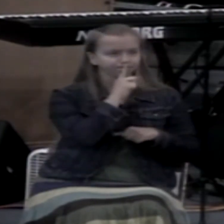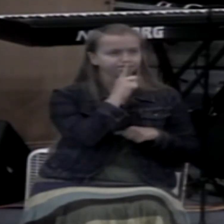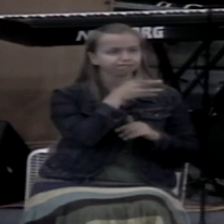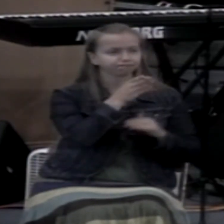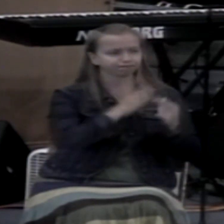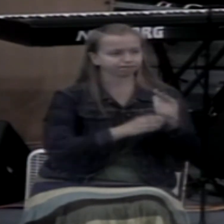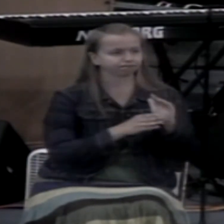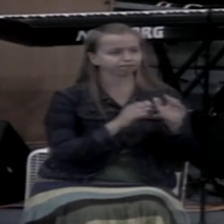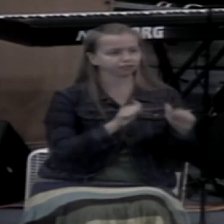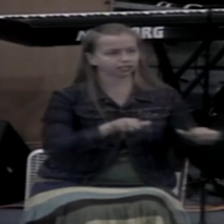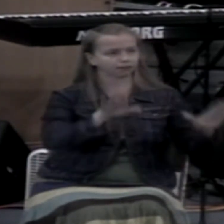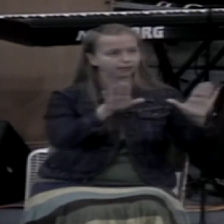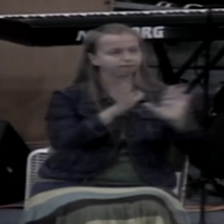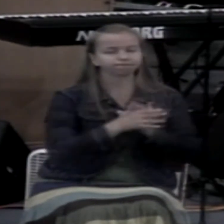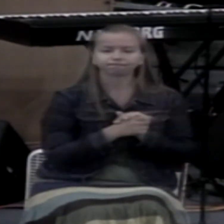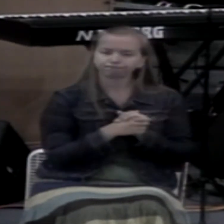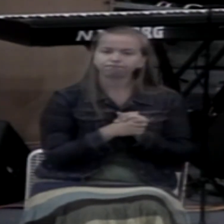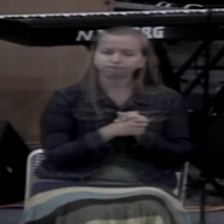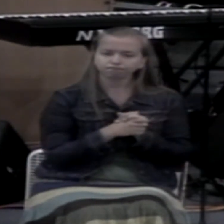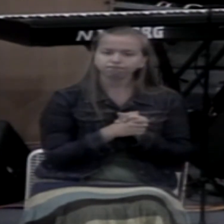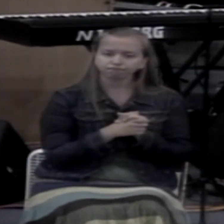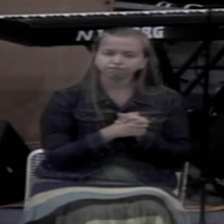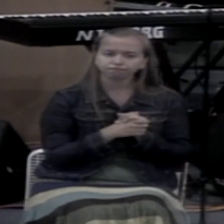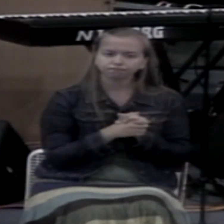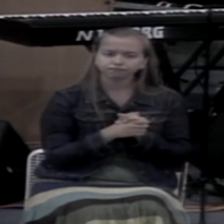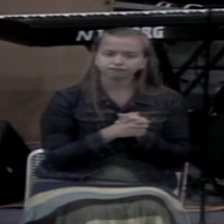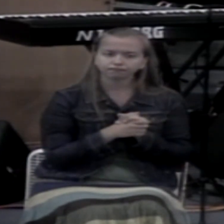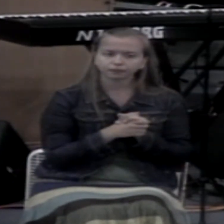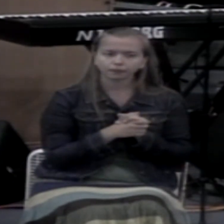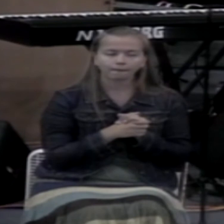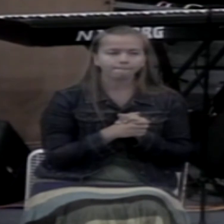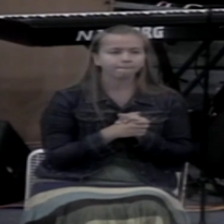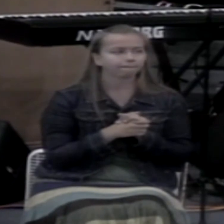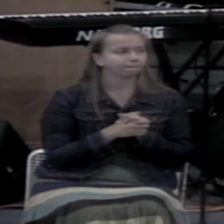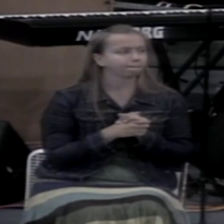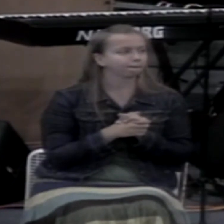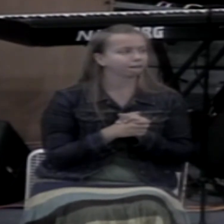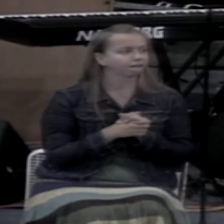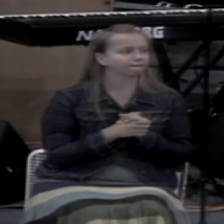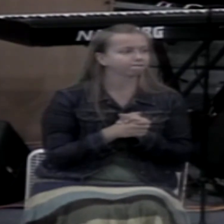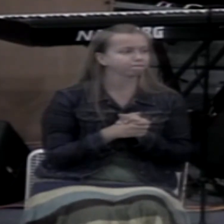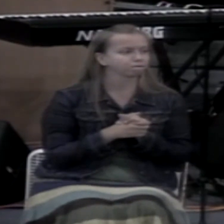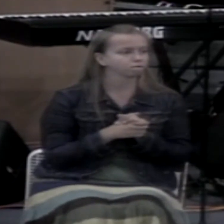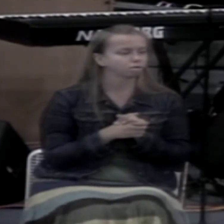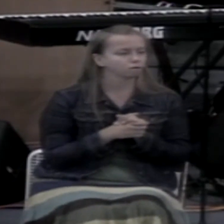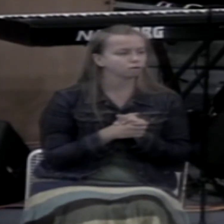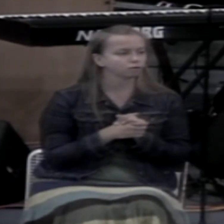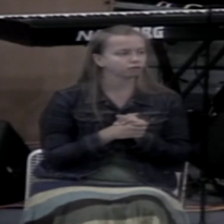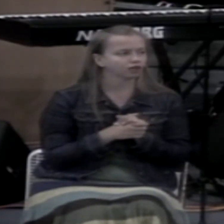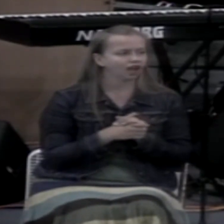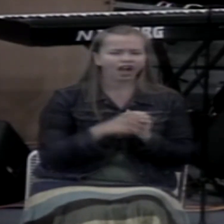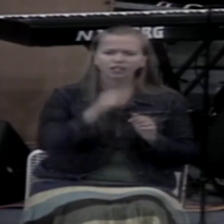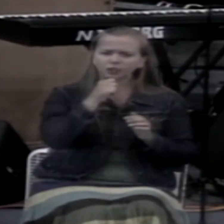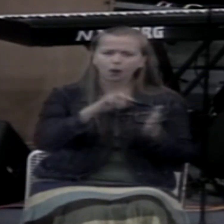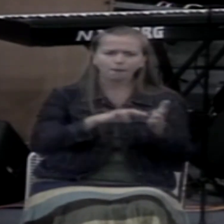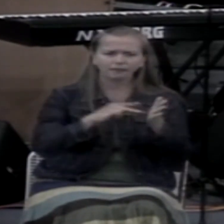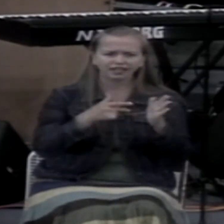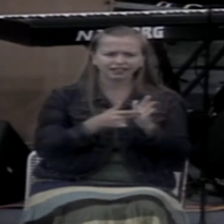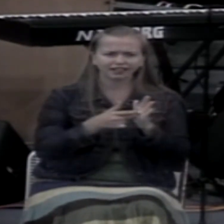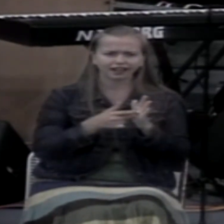I want to see the right attitude in you. And I want you to be happy. Because joy is one of the fruits of the